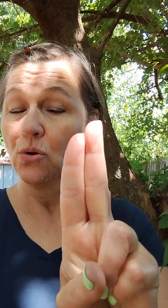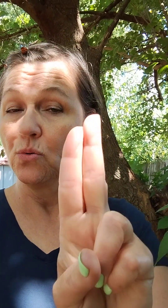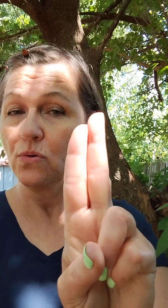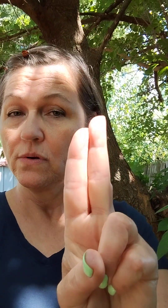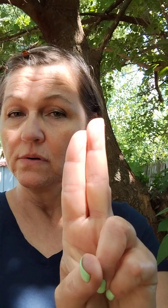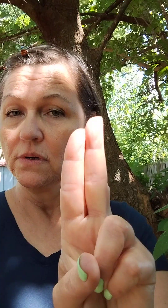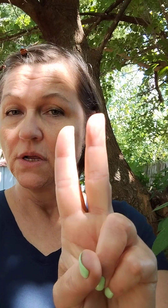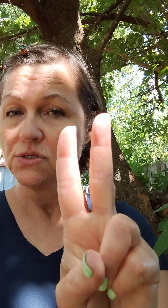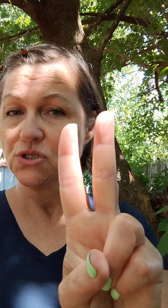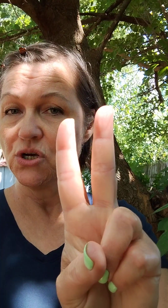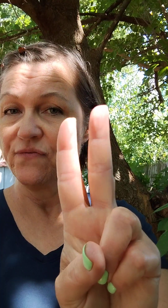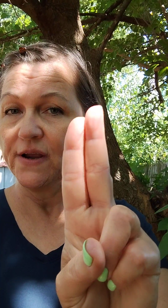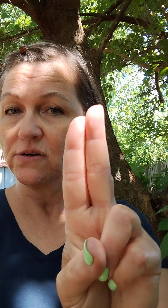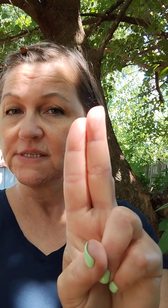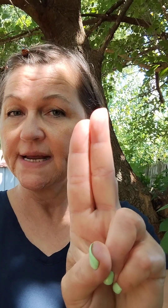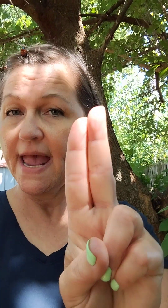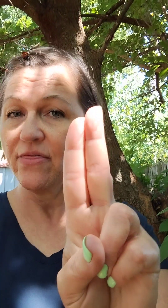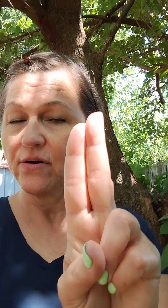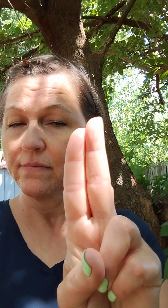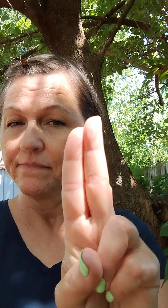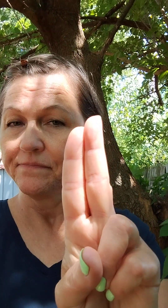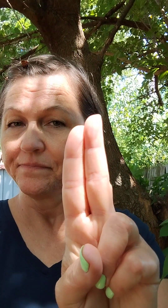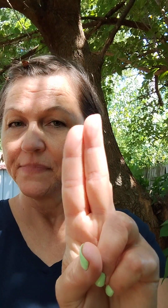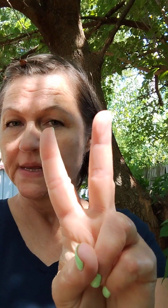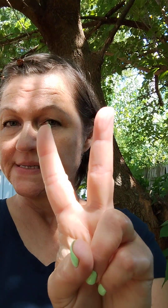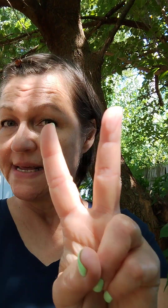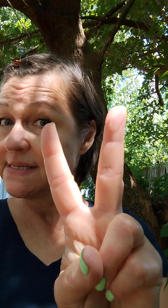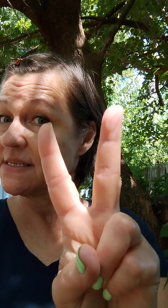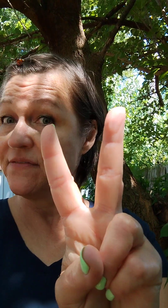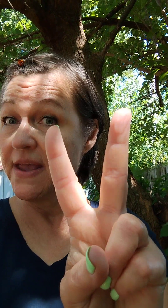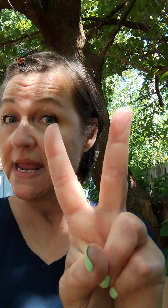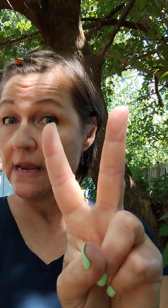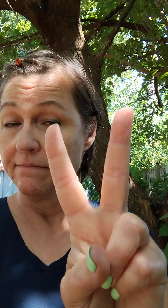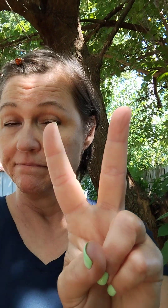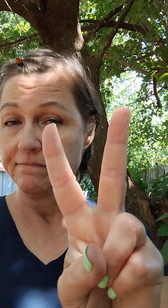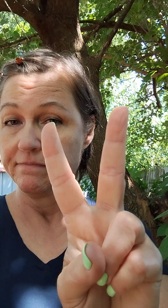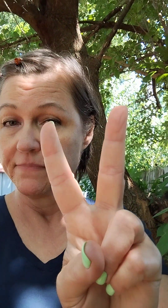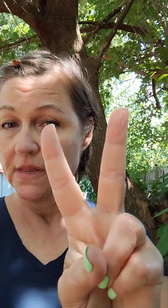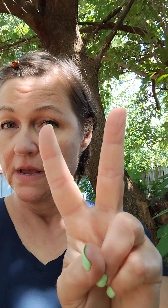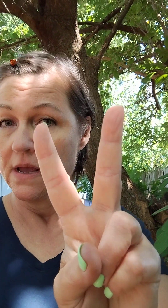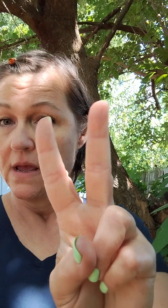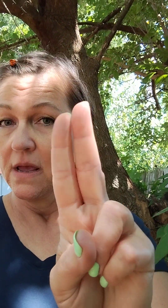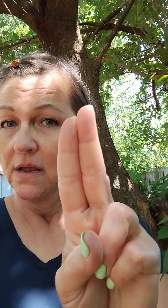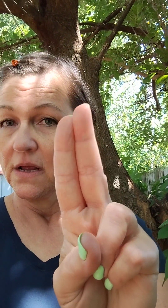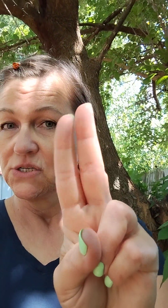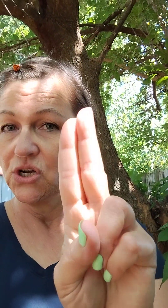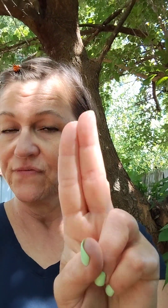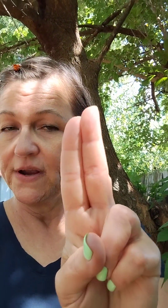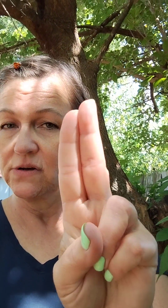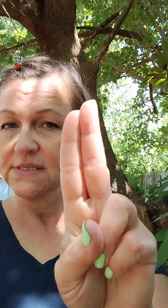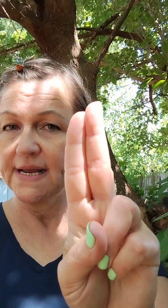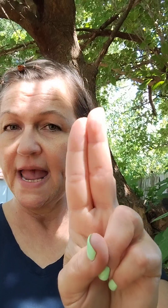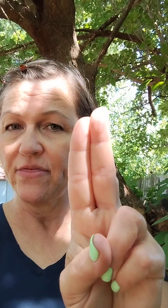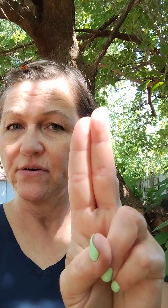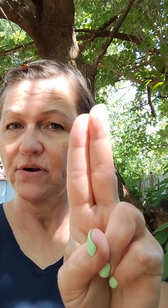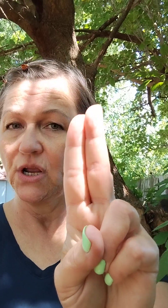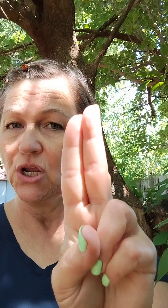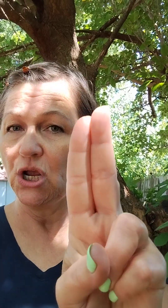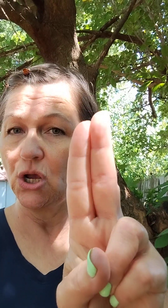U. 2 fingers together, because this is a V. 2 fingers together.